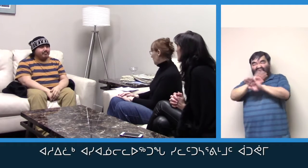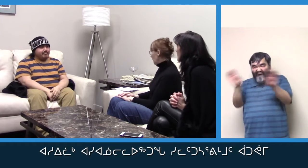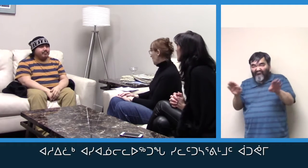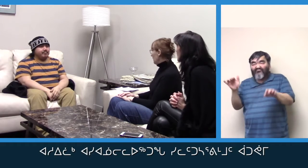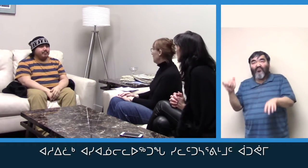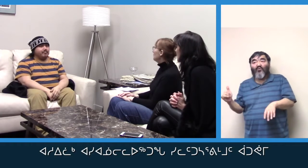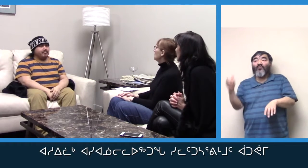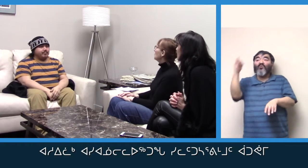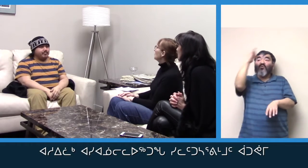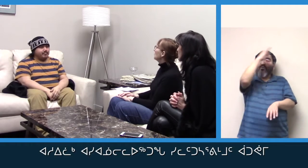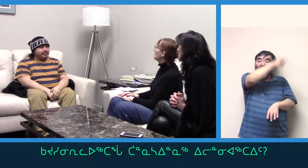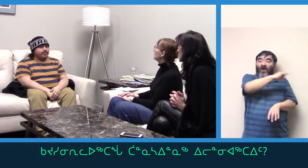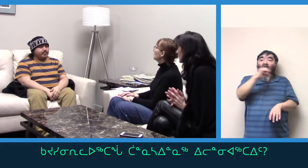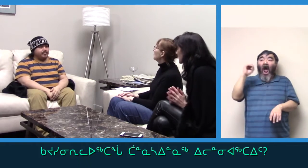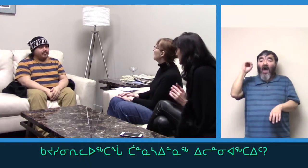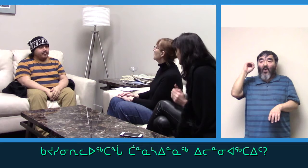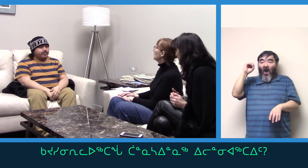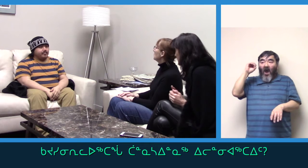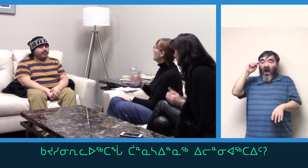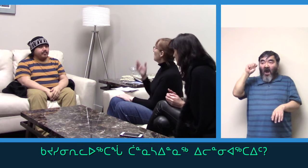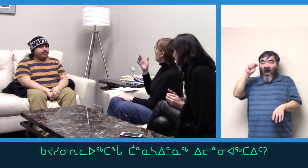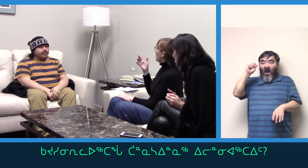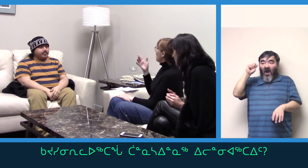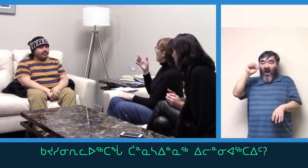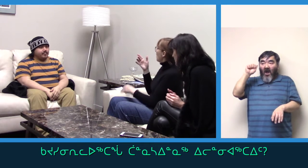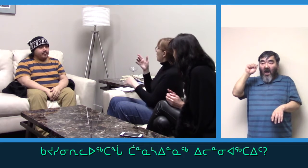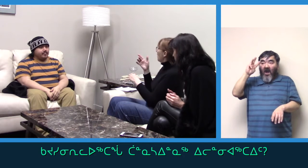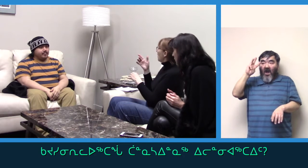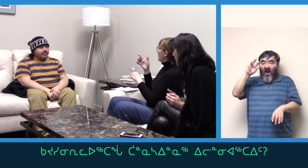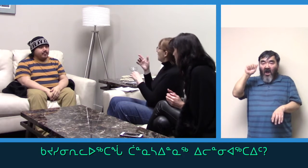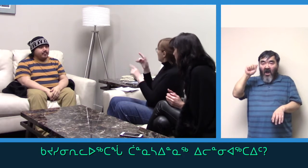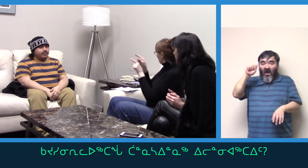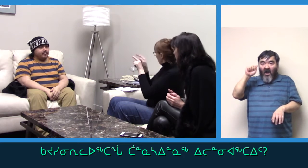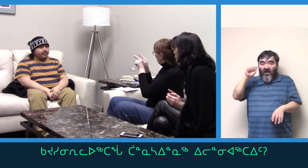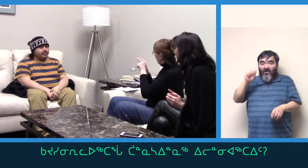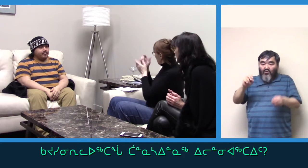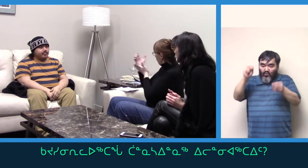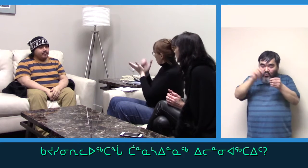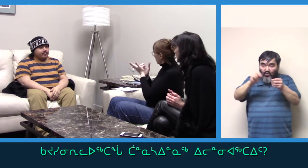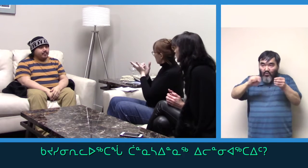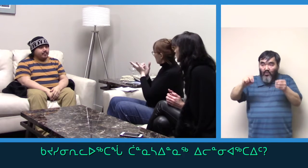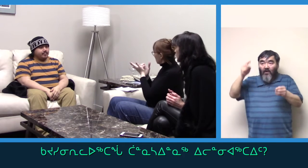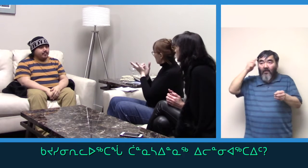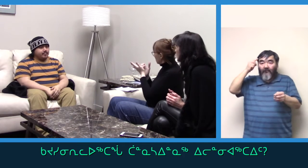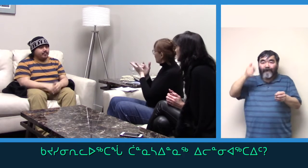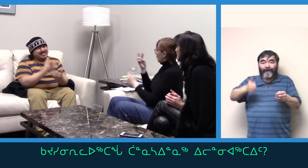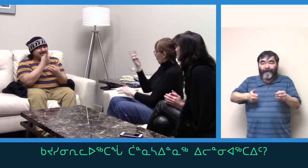to another college. Was that a continuation of the same program?